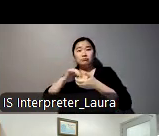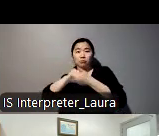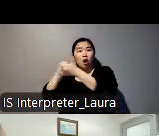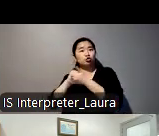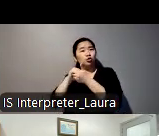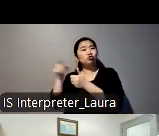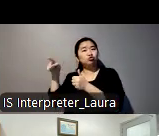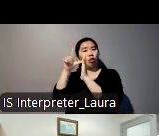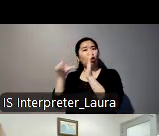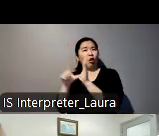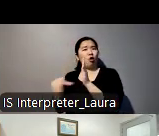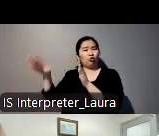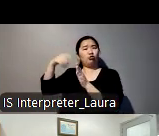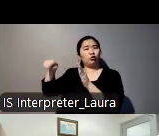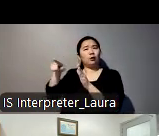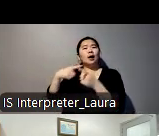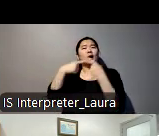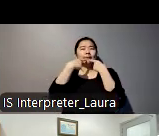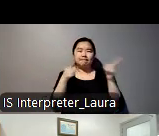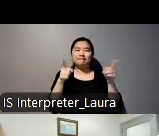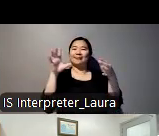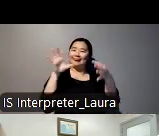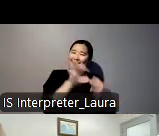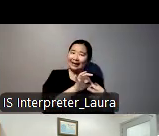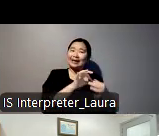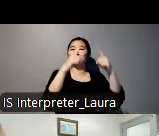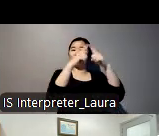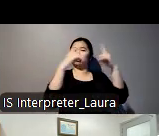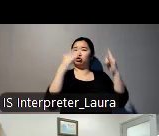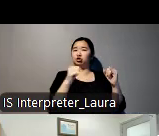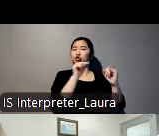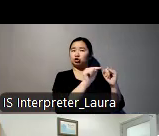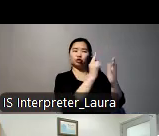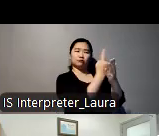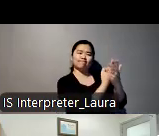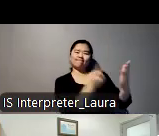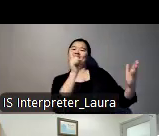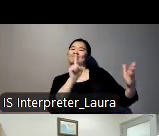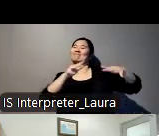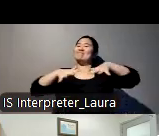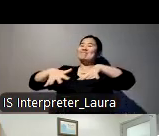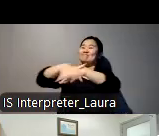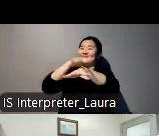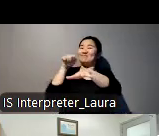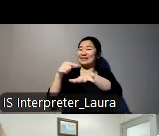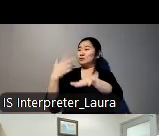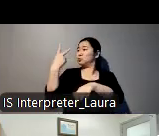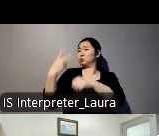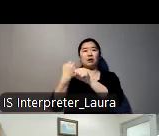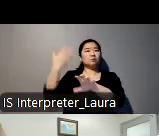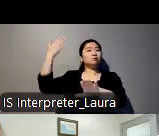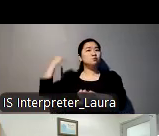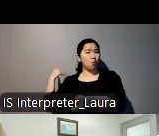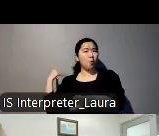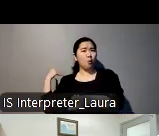Today, just before this meeting, lawyers advocating human rights of the persons with